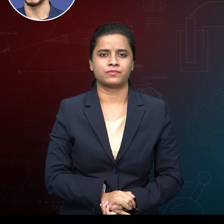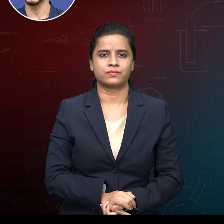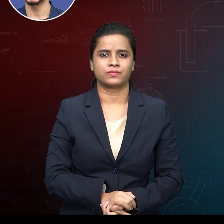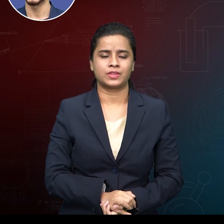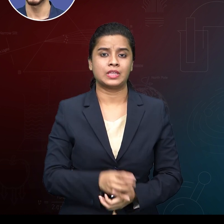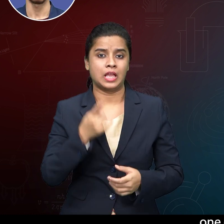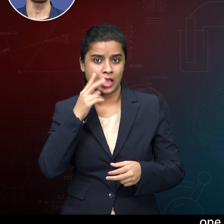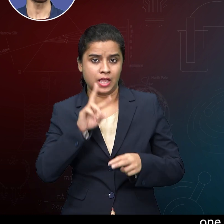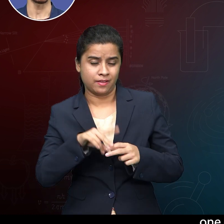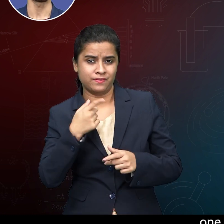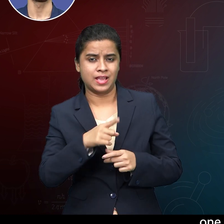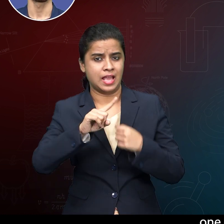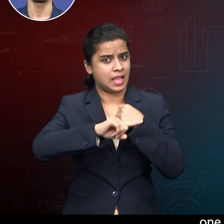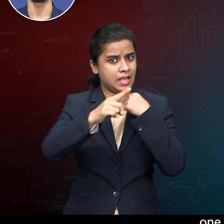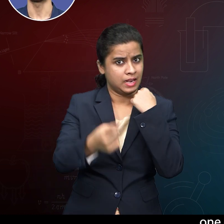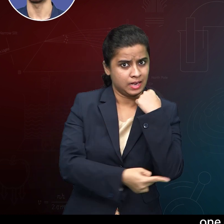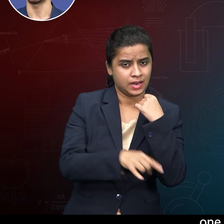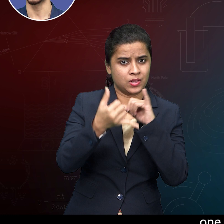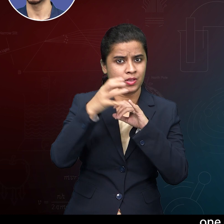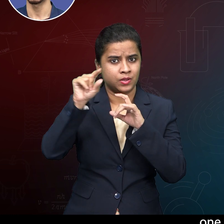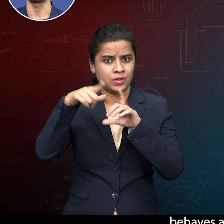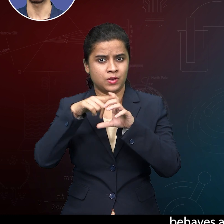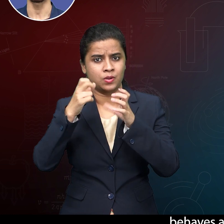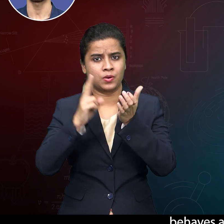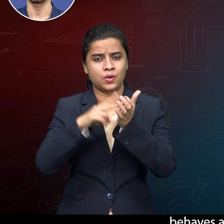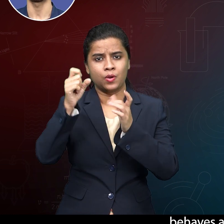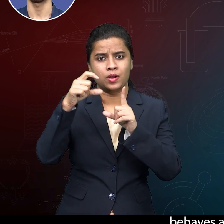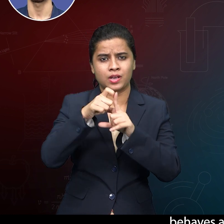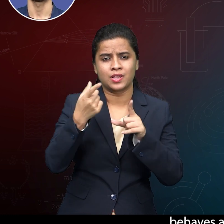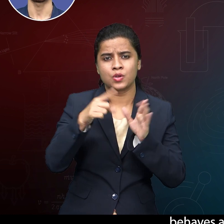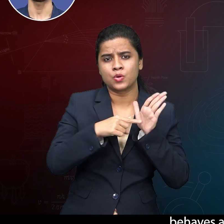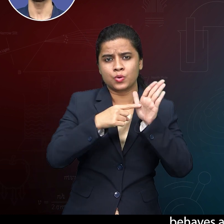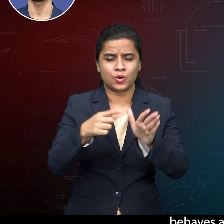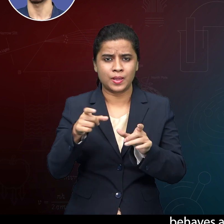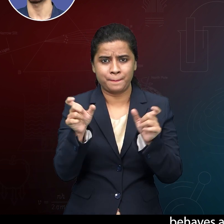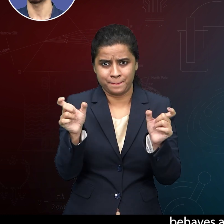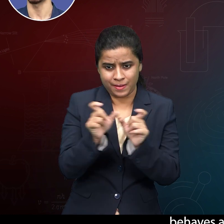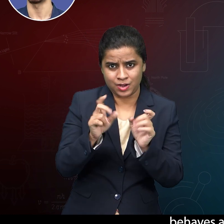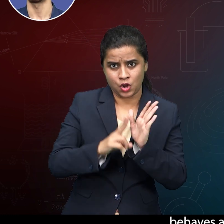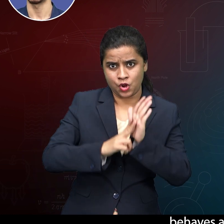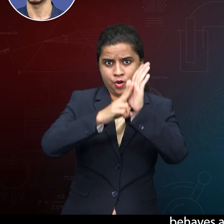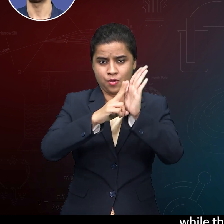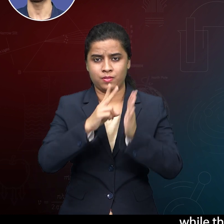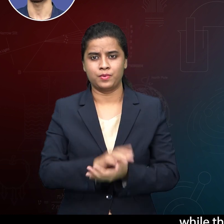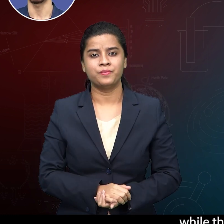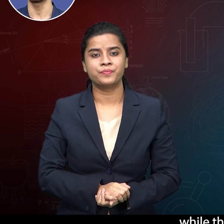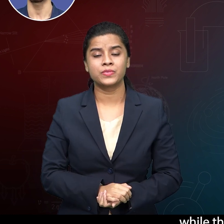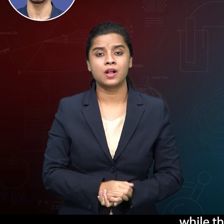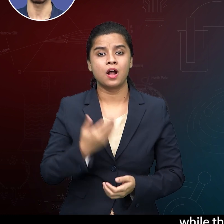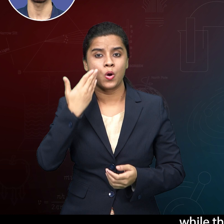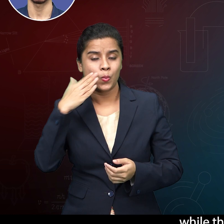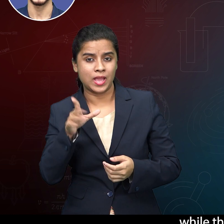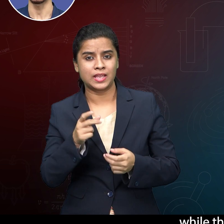In fact, one end of the solenoid behaves as a magnetic north pole, while the